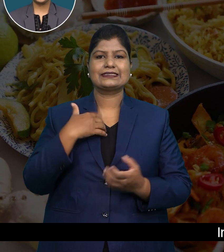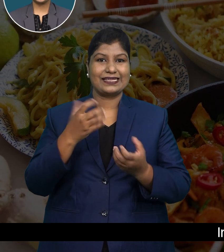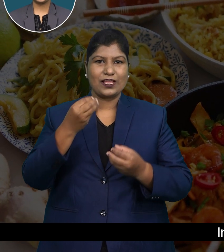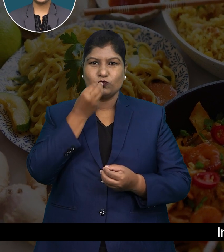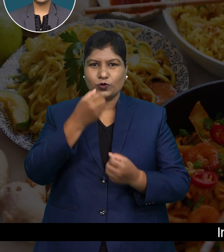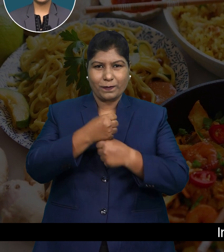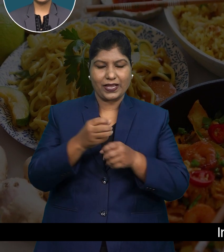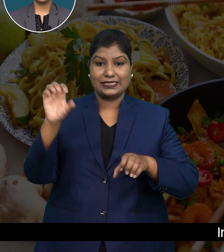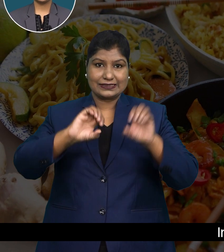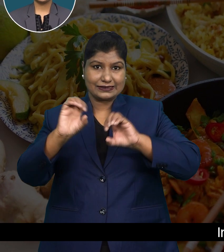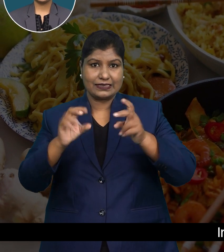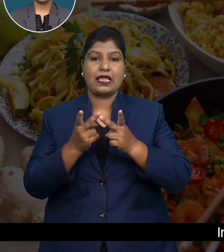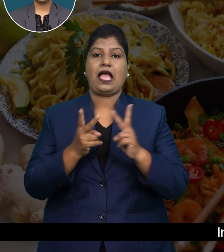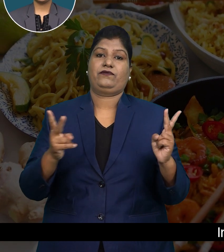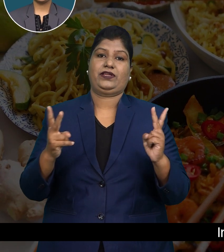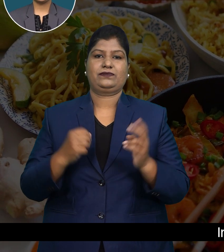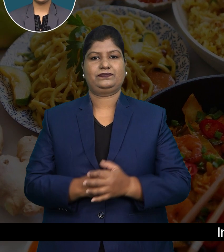ingredients,